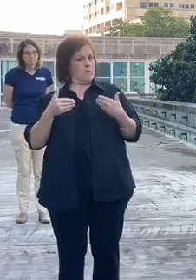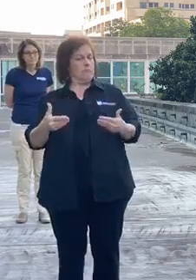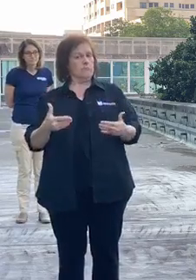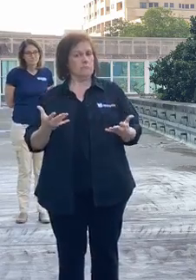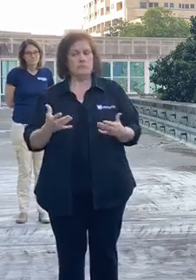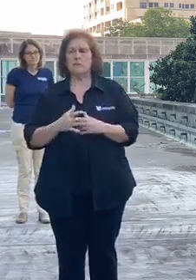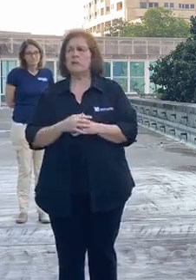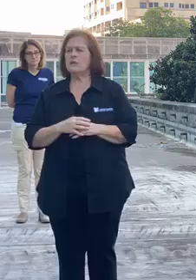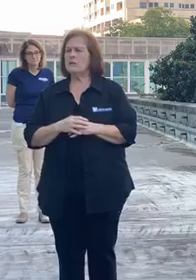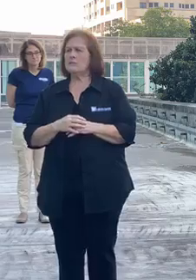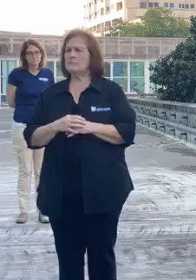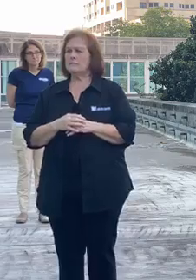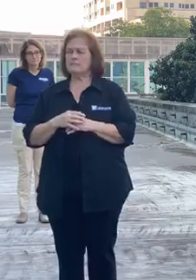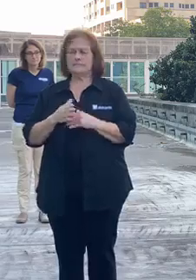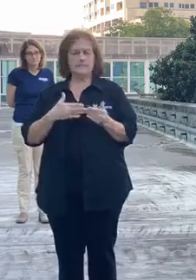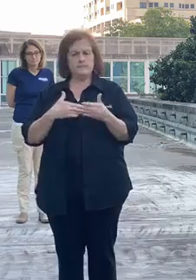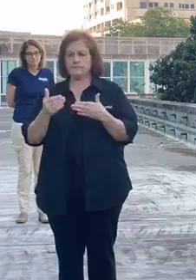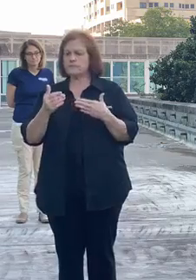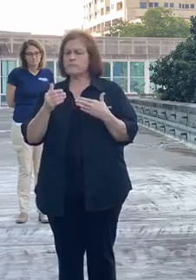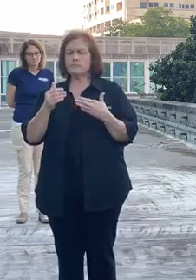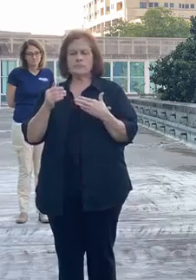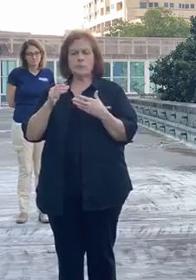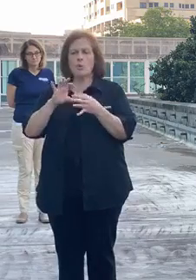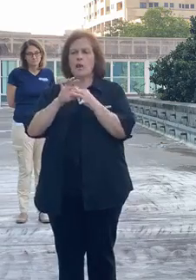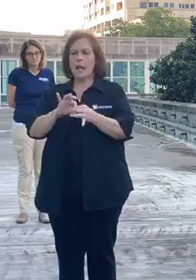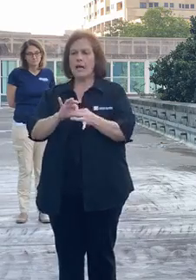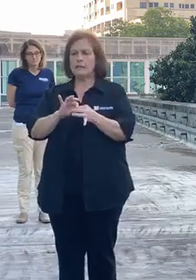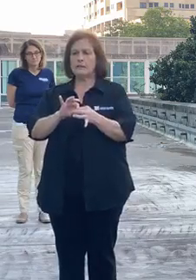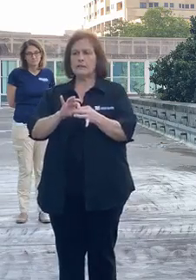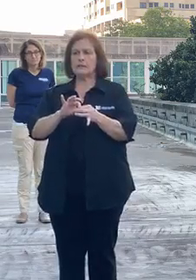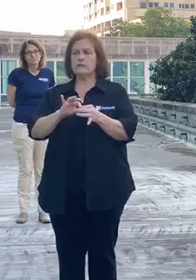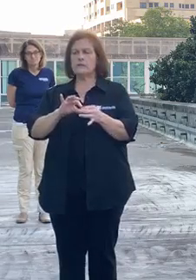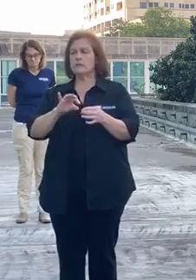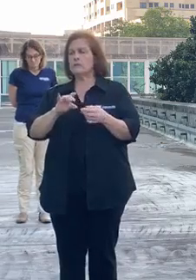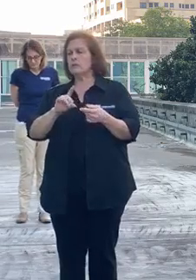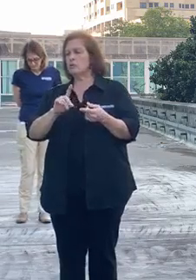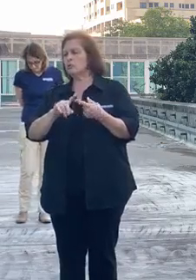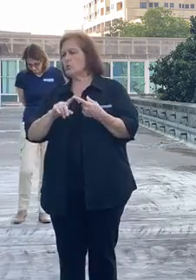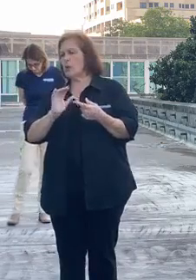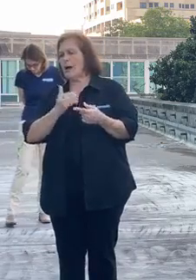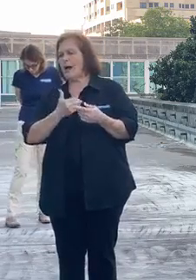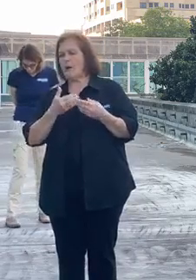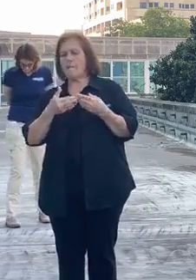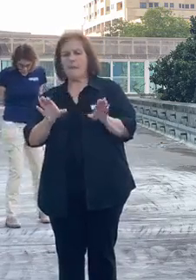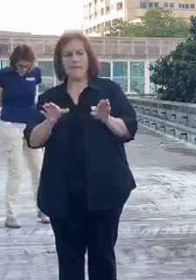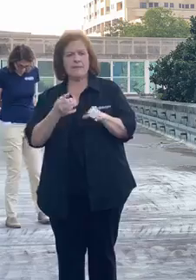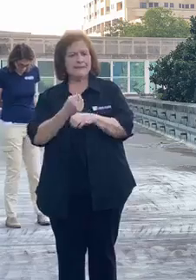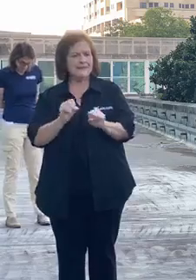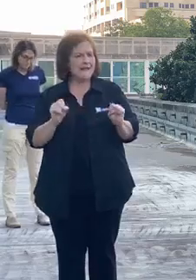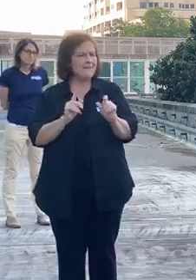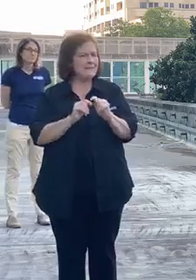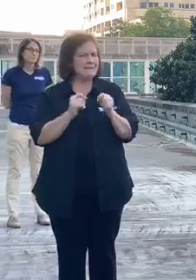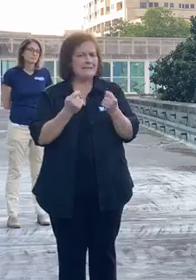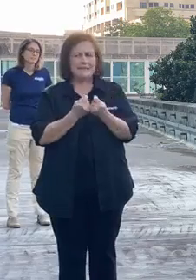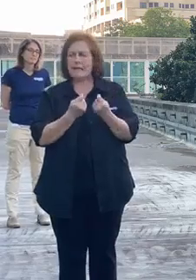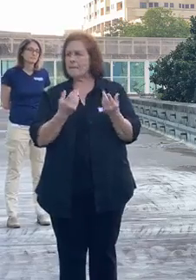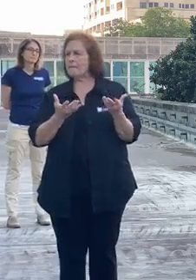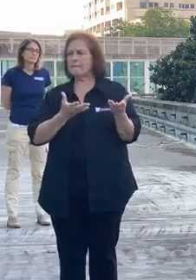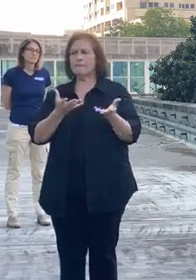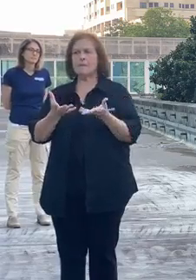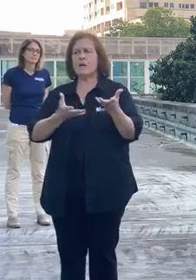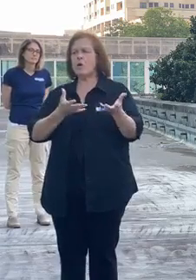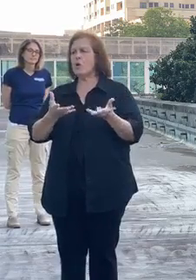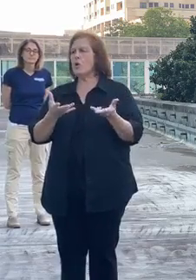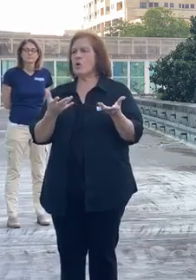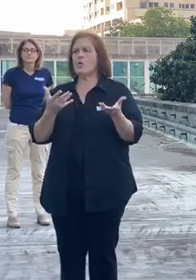speak on that. And what we have seen, even as it relates to, our department's public safety team, for example, where we've